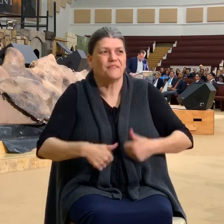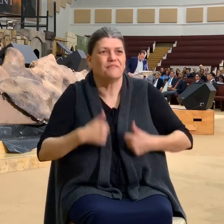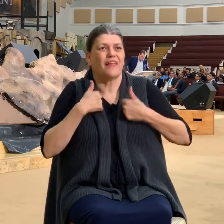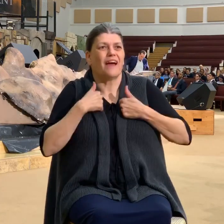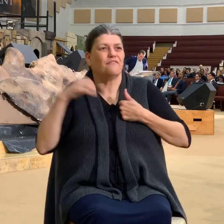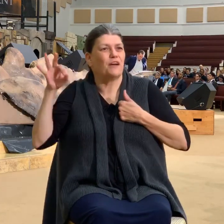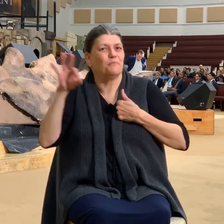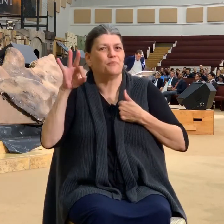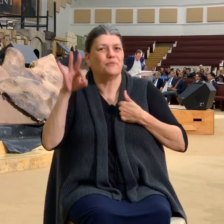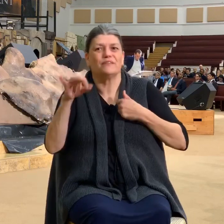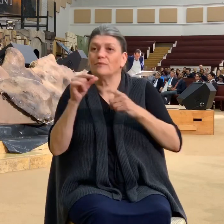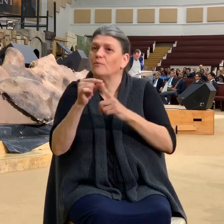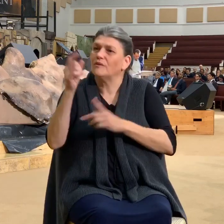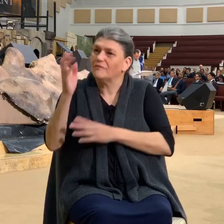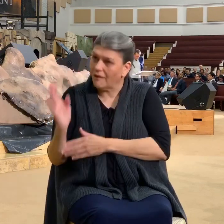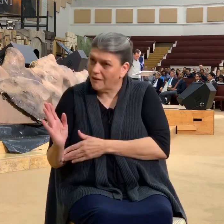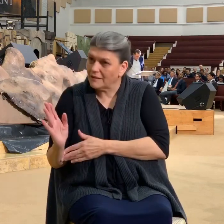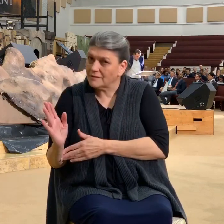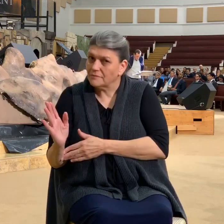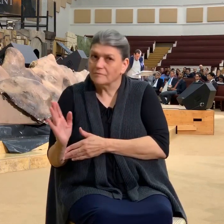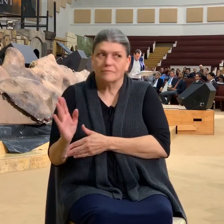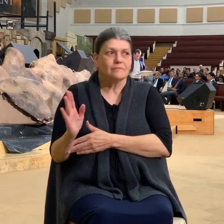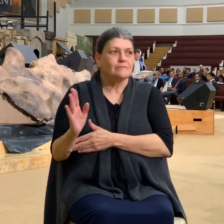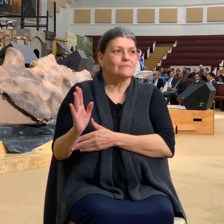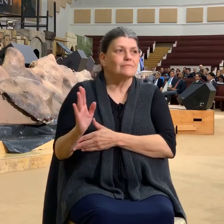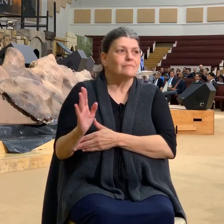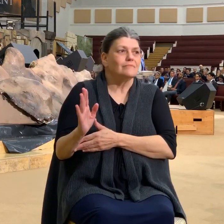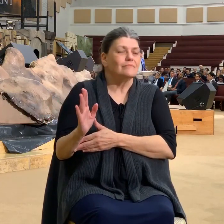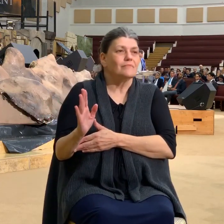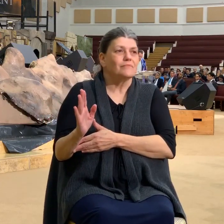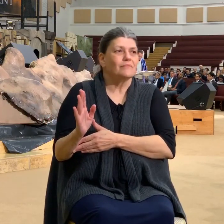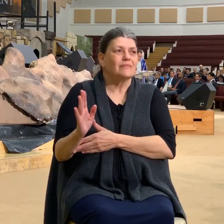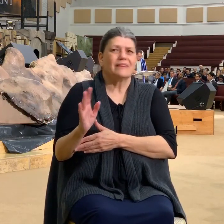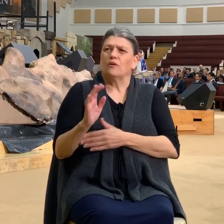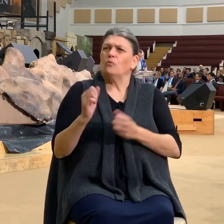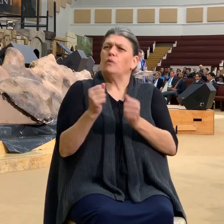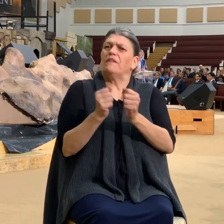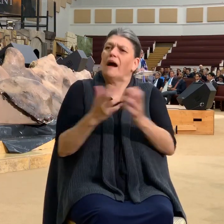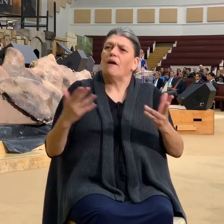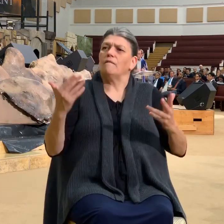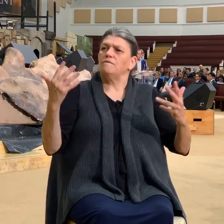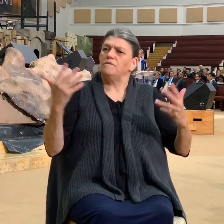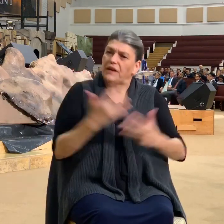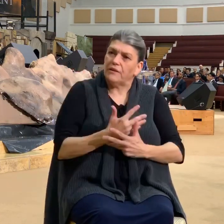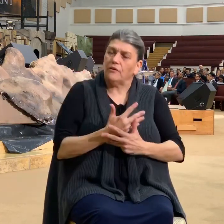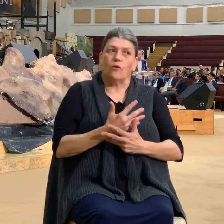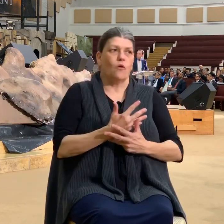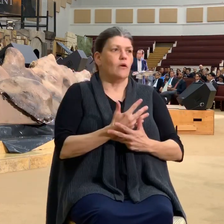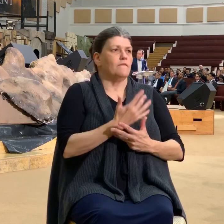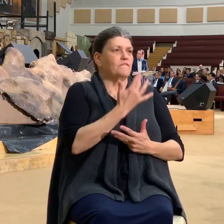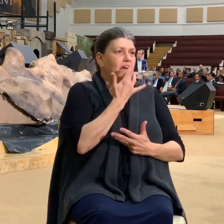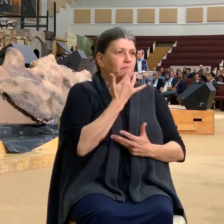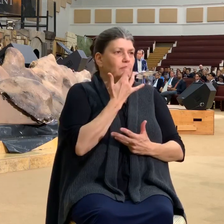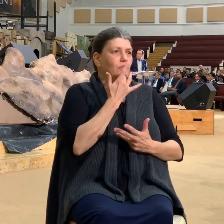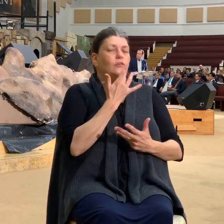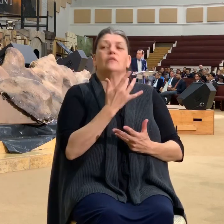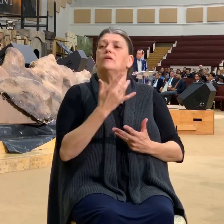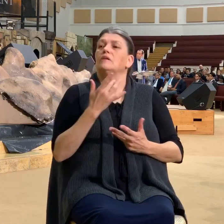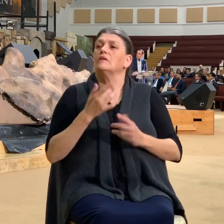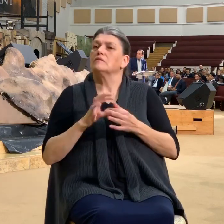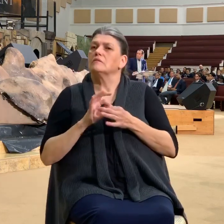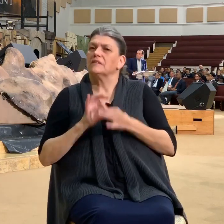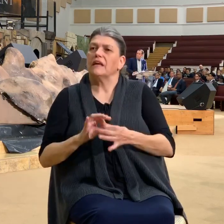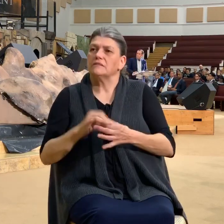preach the word of God without fear or favor of man. Amen. Some of you will remember the name